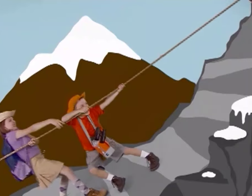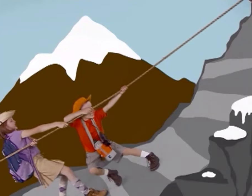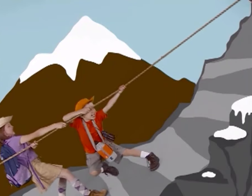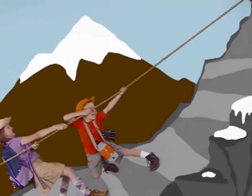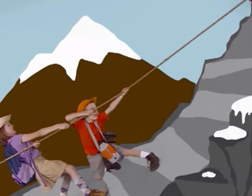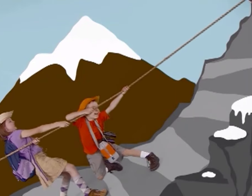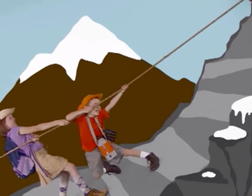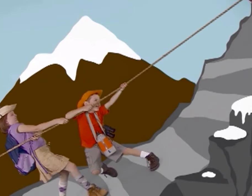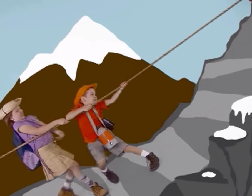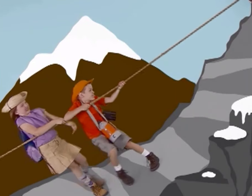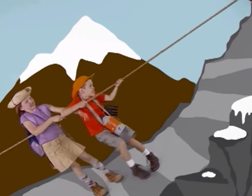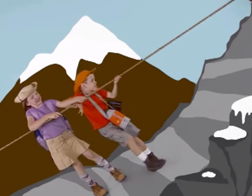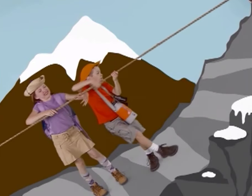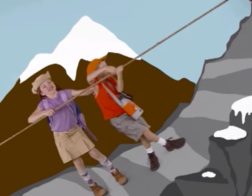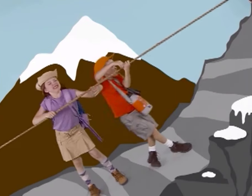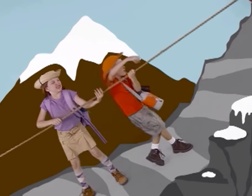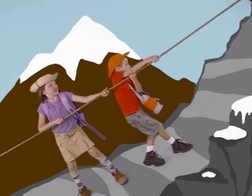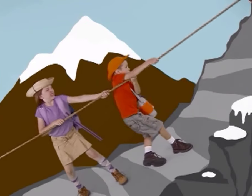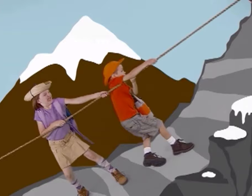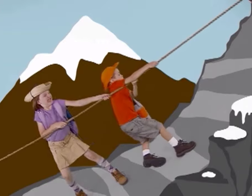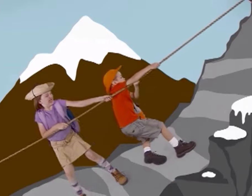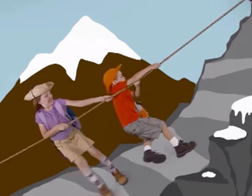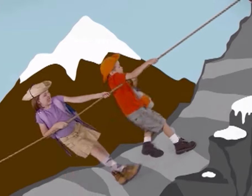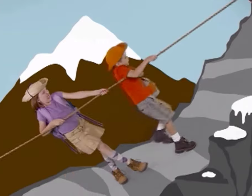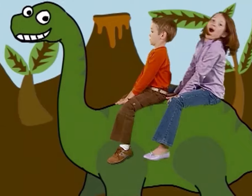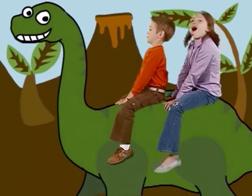Leah. Come and play.